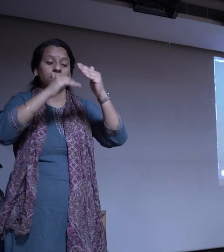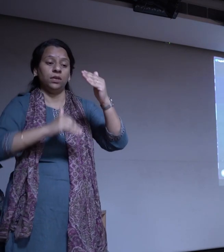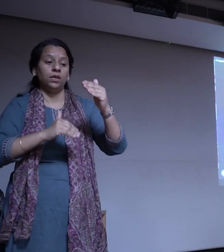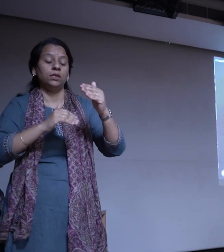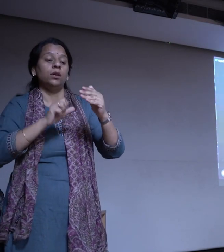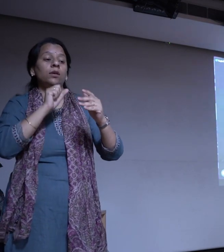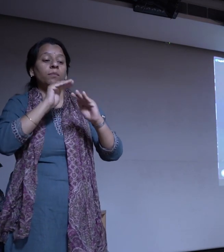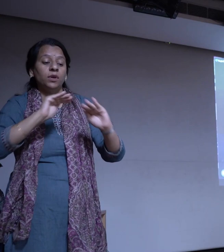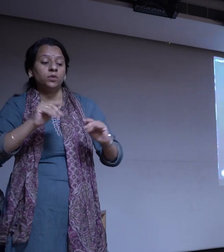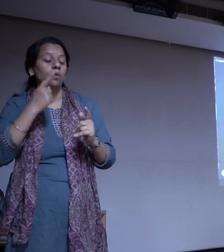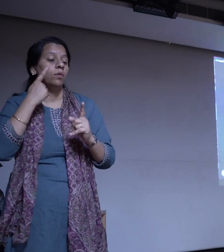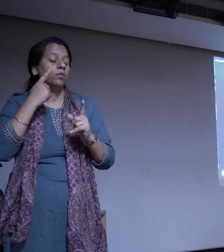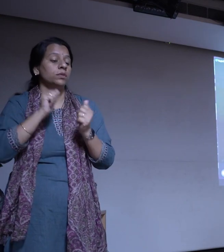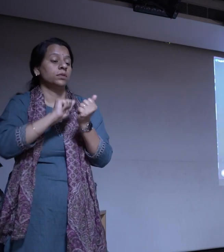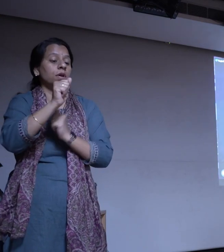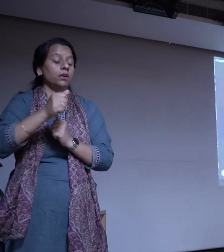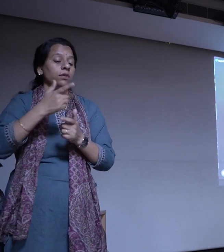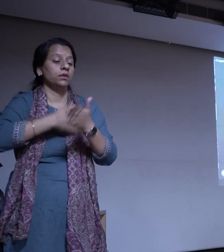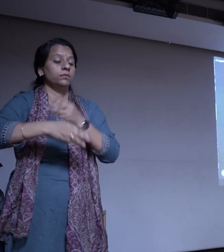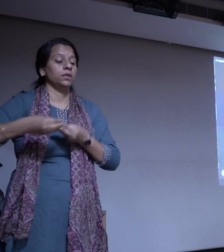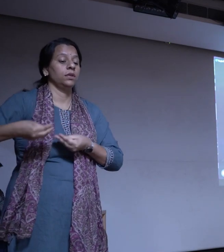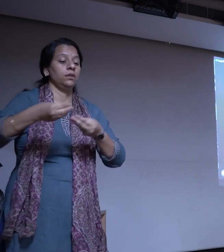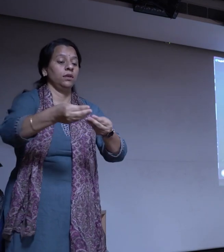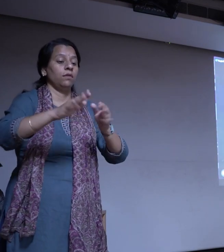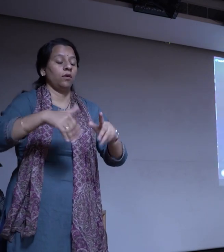in there is much better Clarity